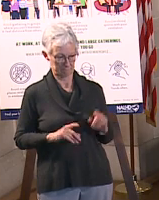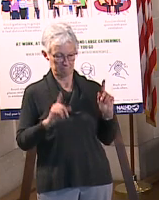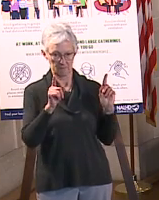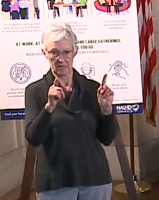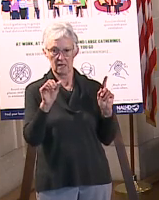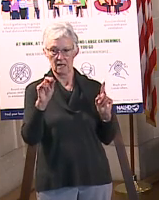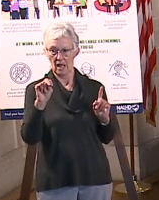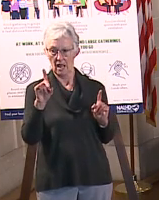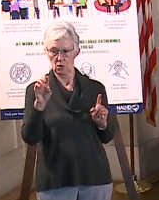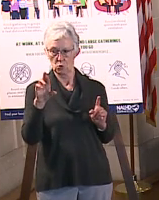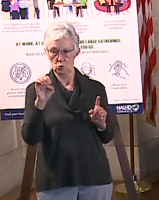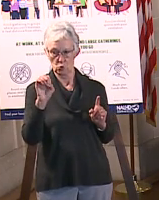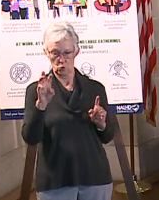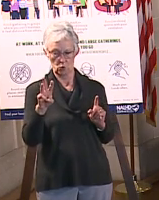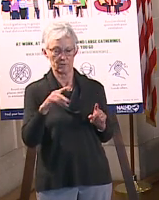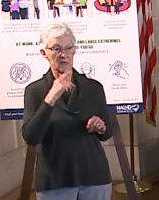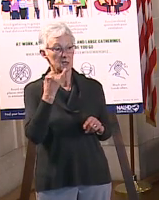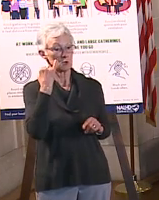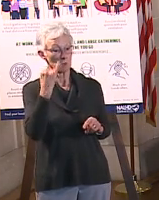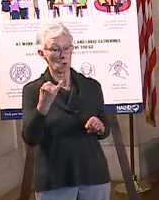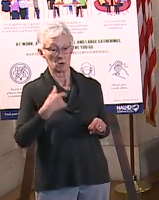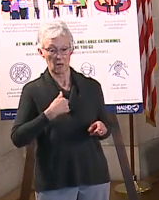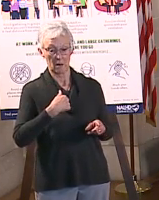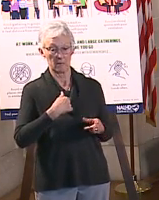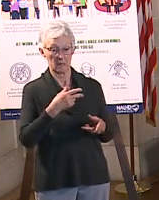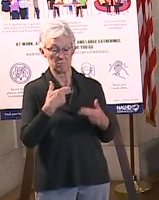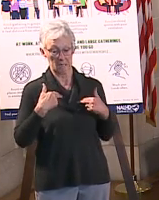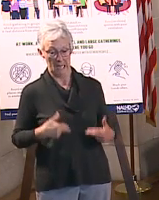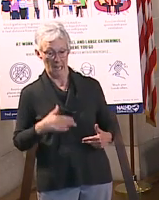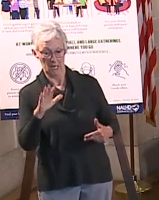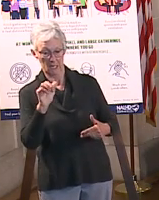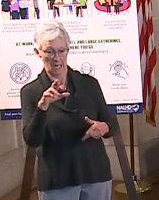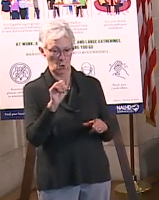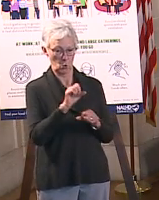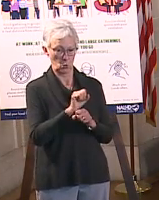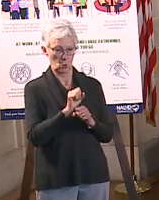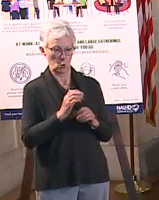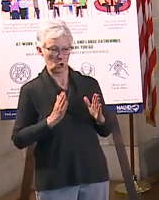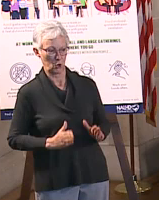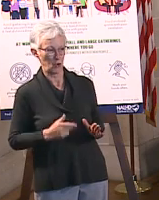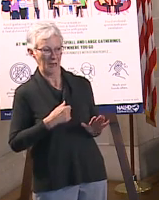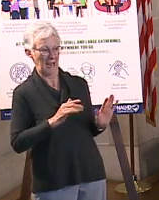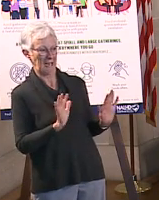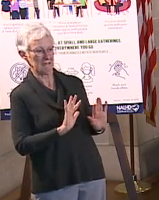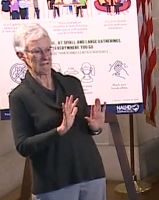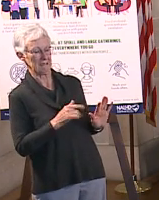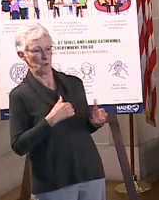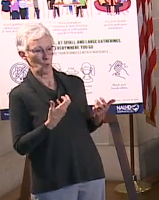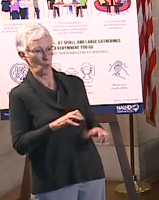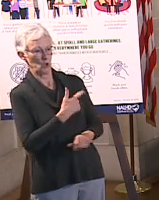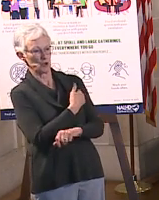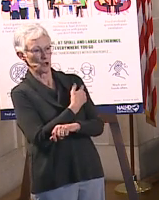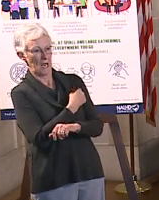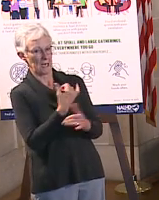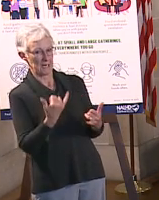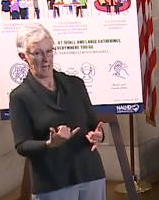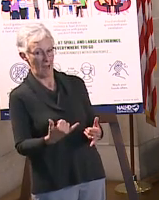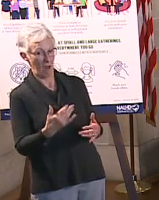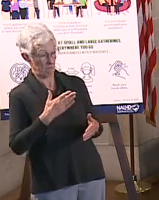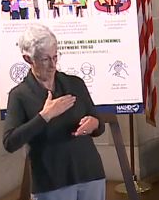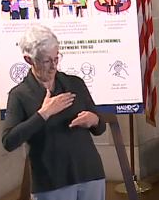So Andrew's asking, say if you're a healthcare worker and you decline to get the vaccination right now, do you go to the bottom of the list, or will you be able to reapply